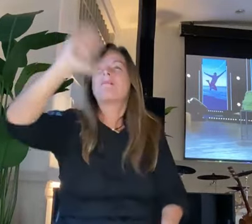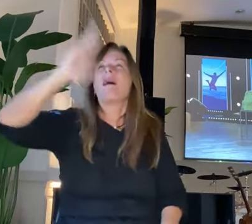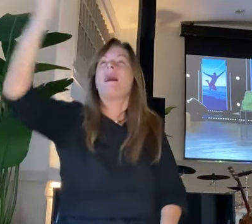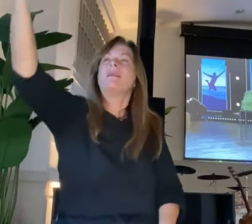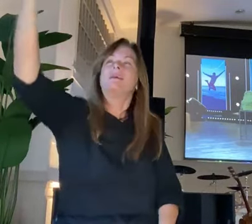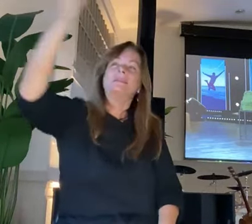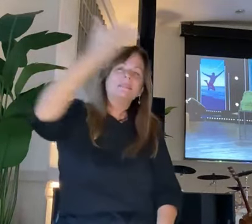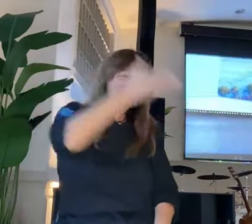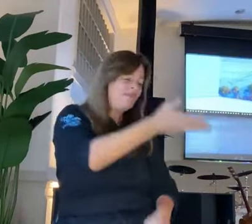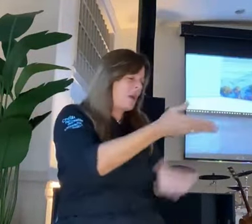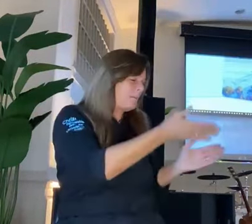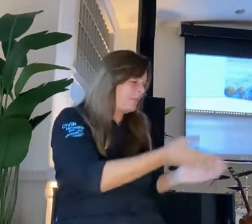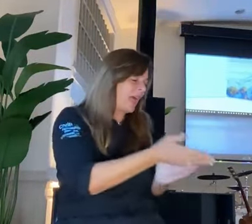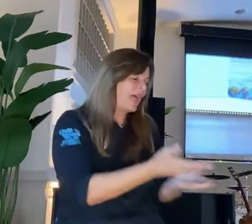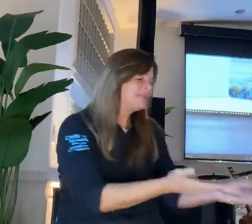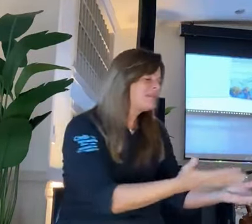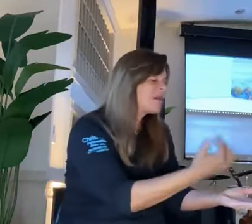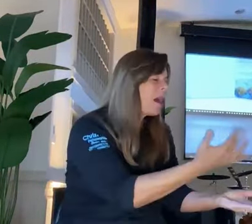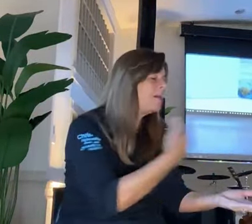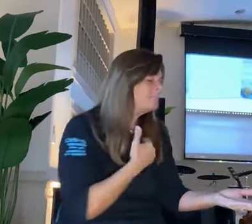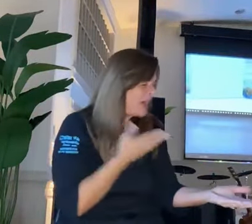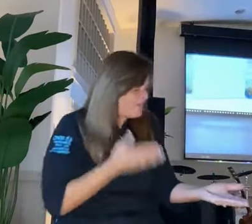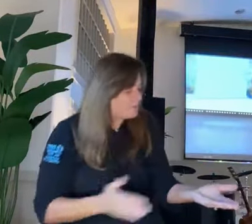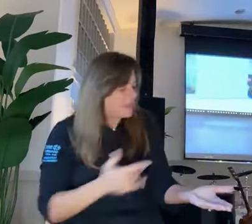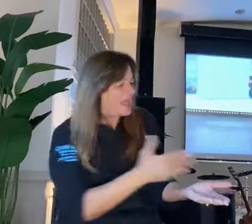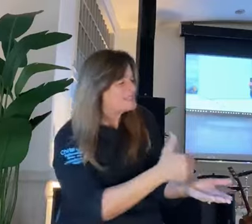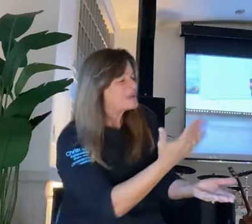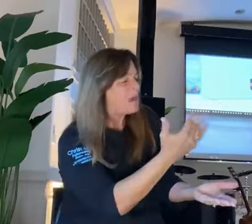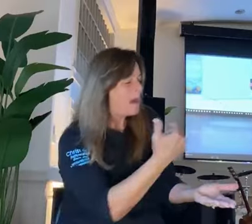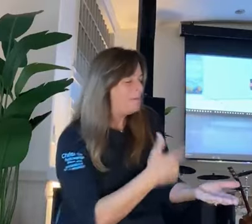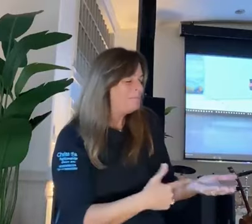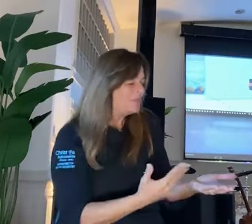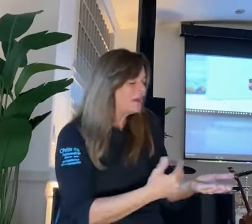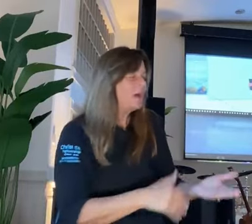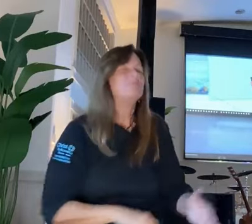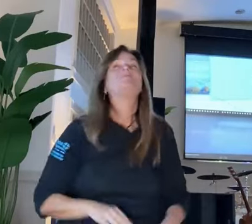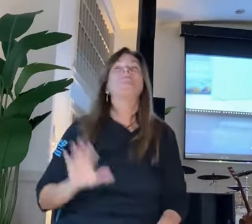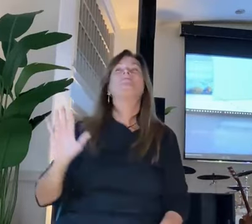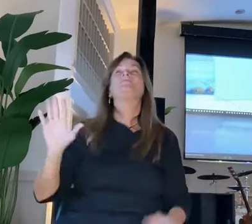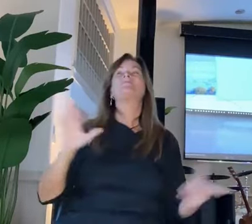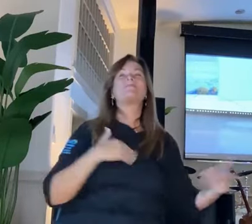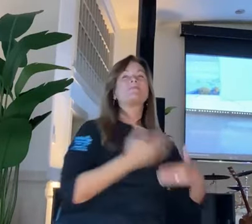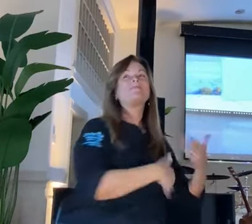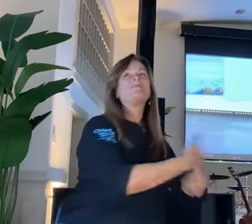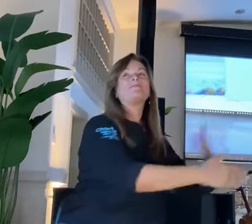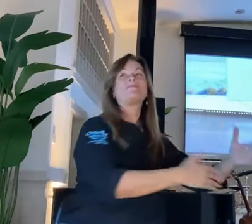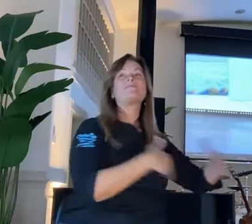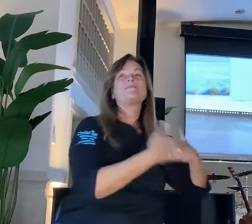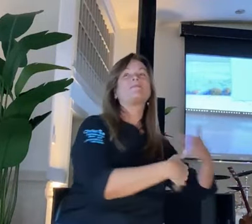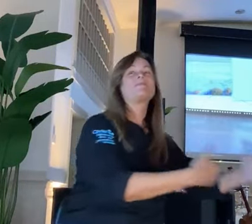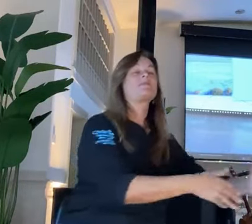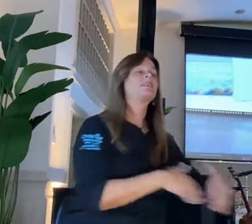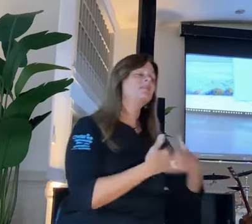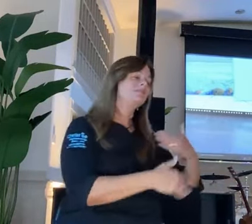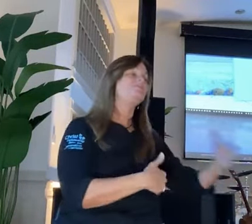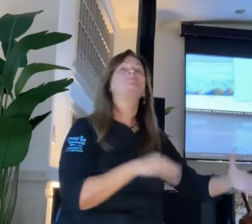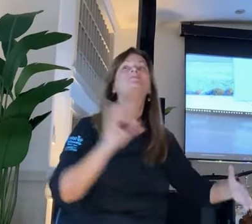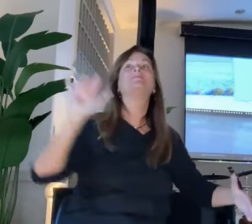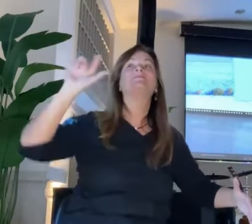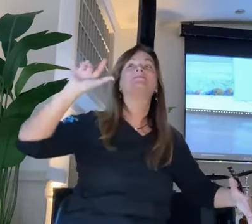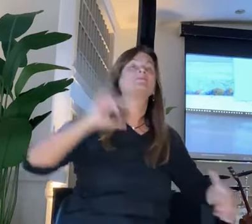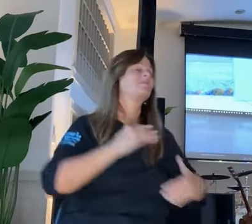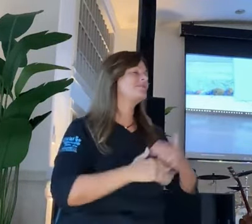to have his way in you. But it's not just about power. It's about the person of the Holy